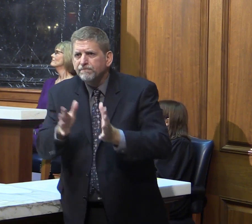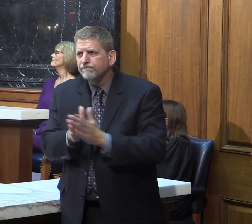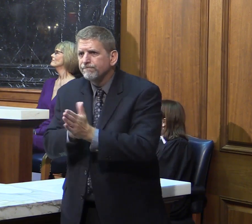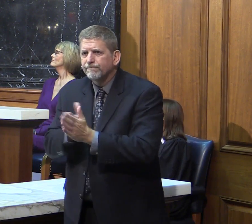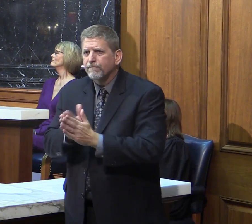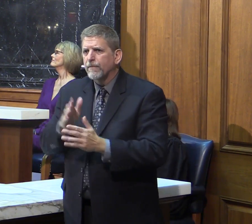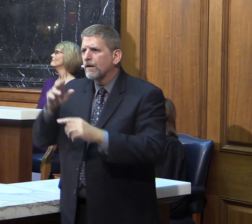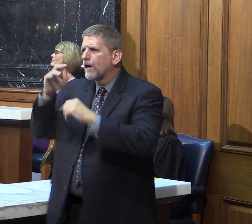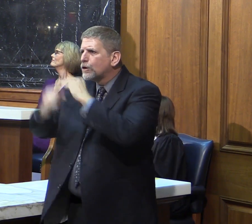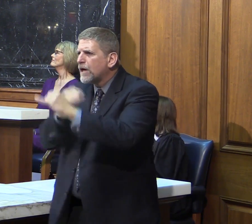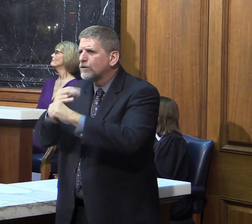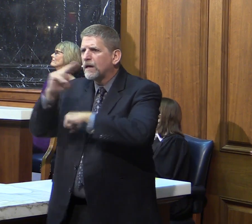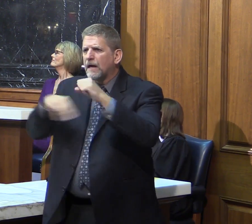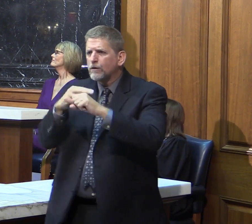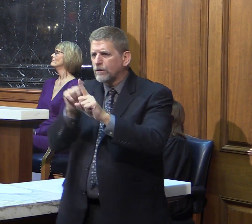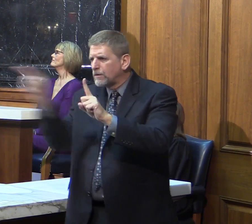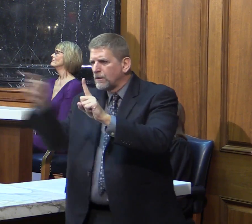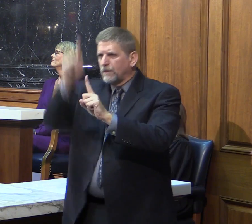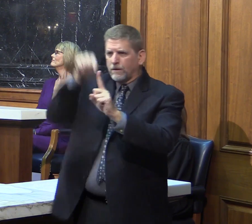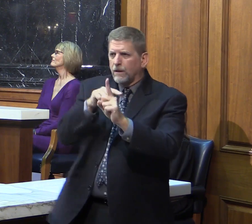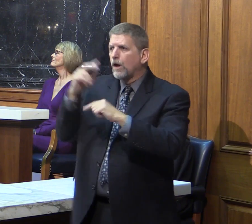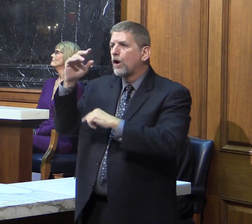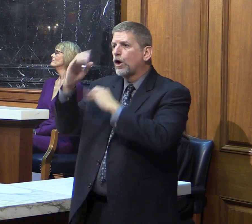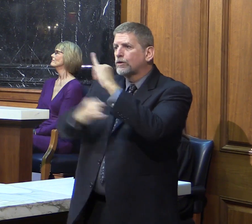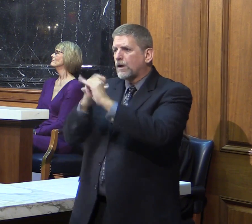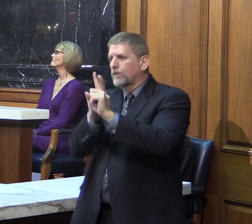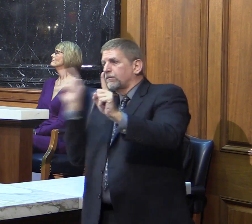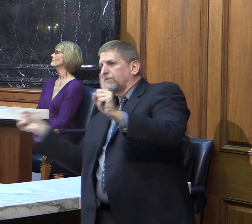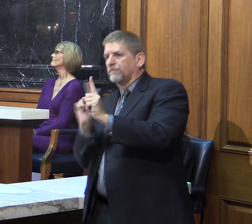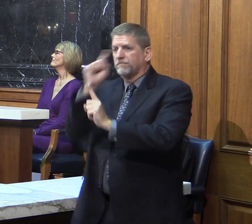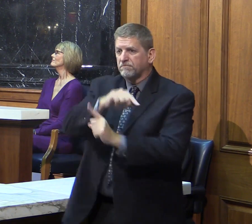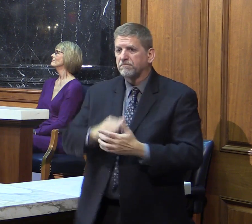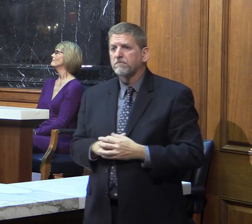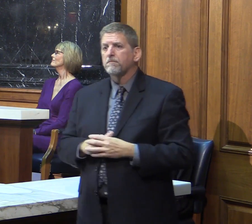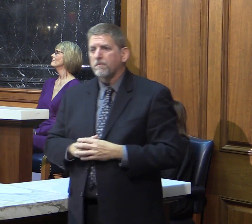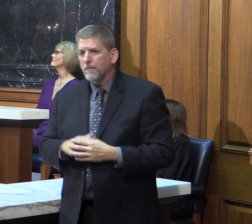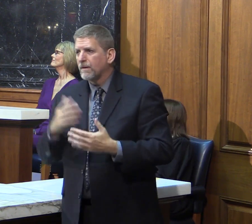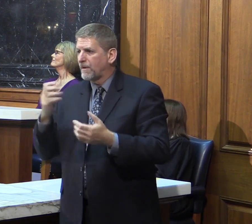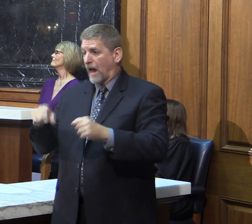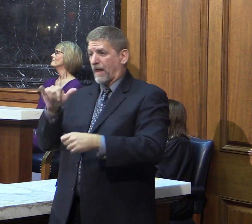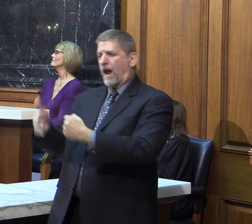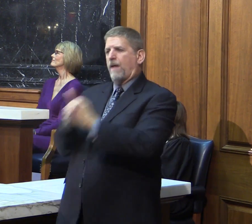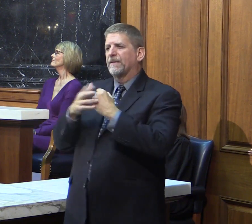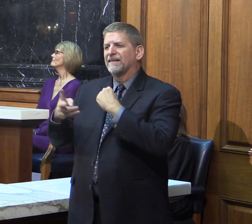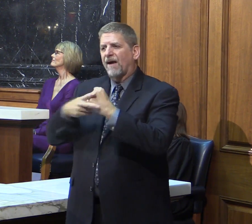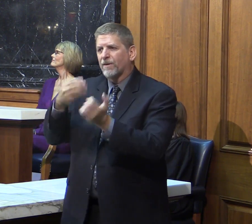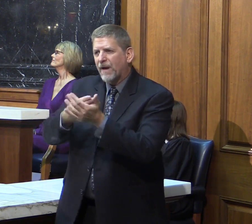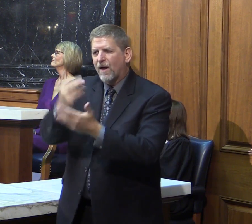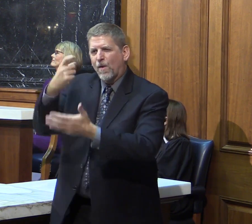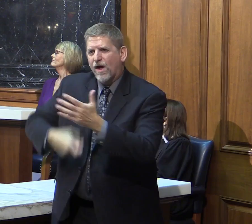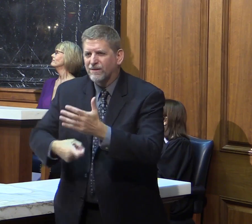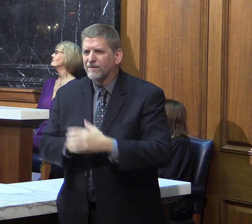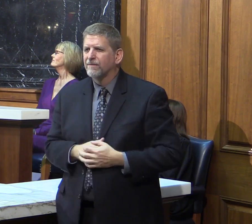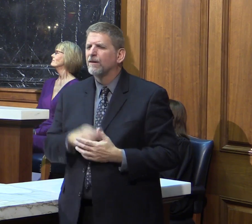and international markets. These will save us both time and money. But they're also a critical part of our